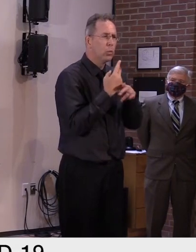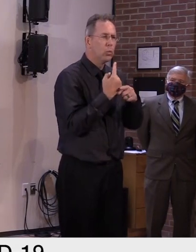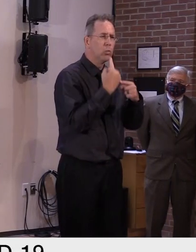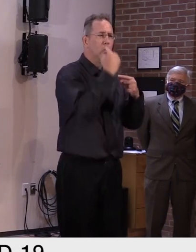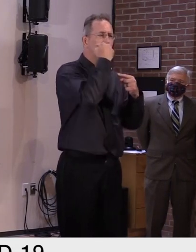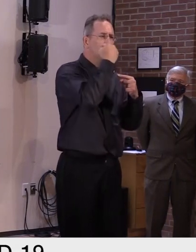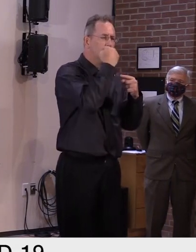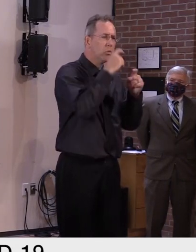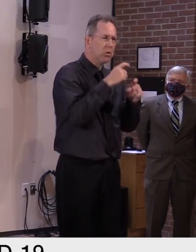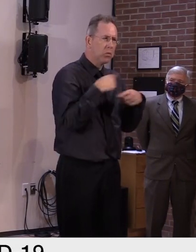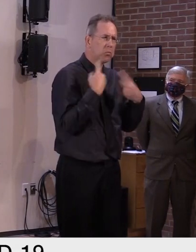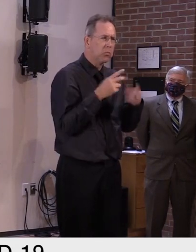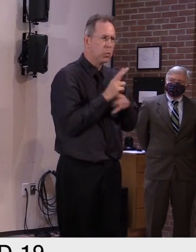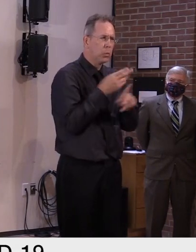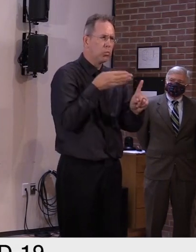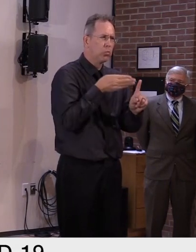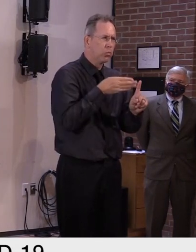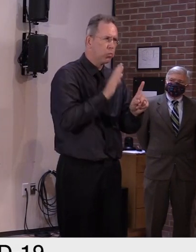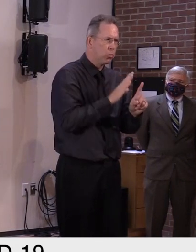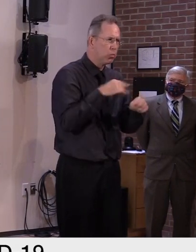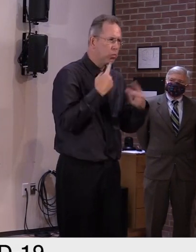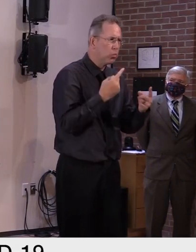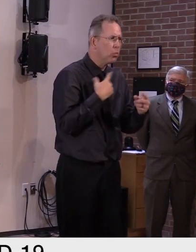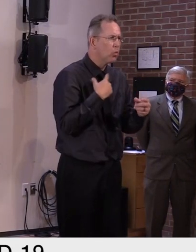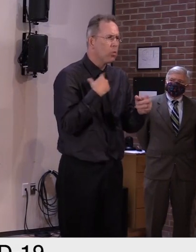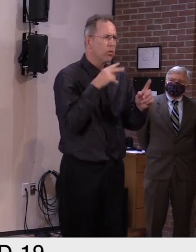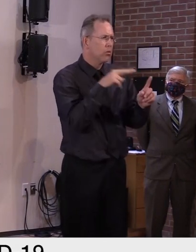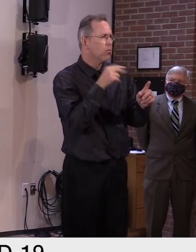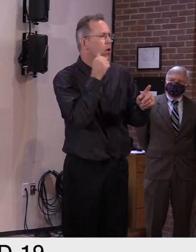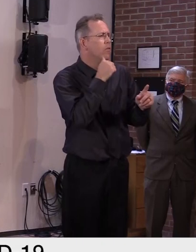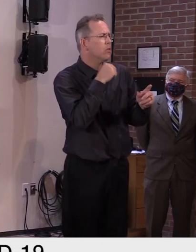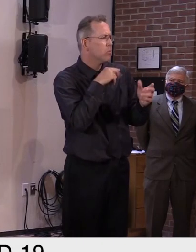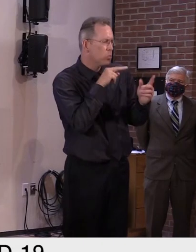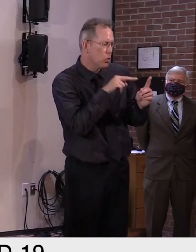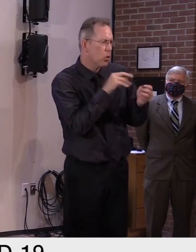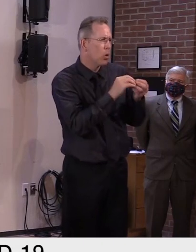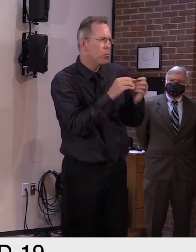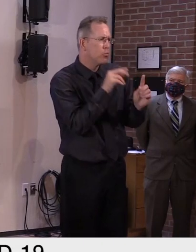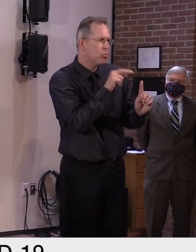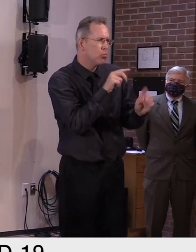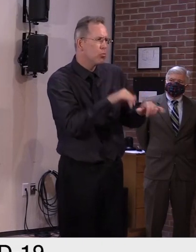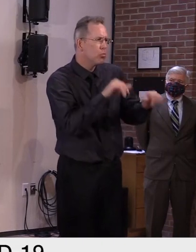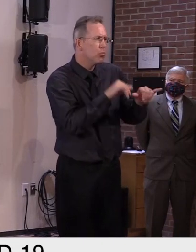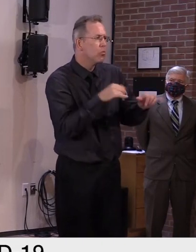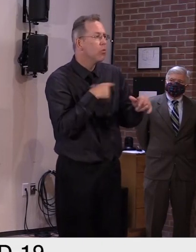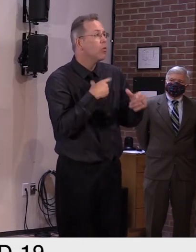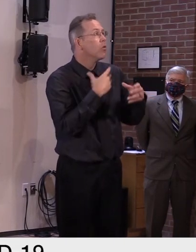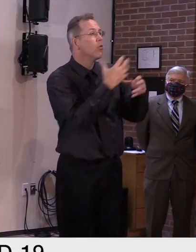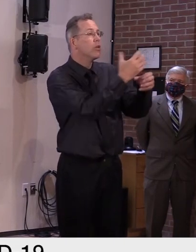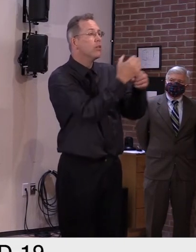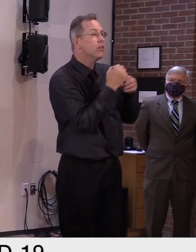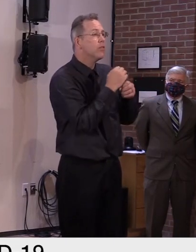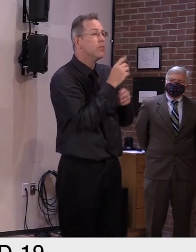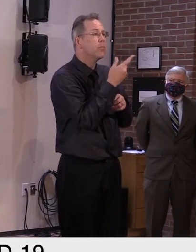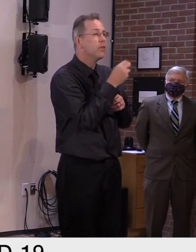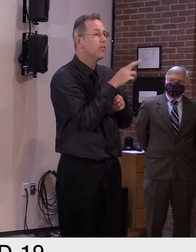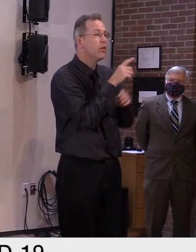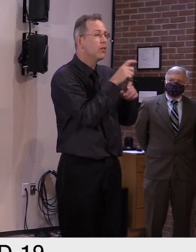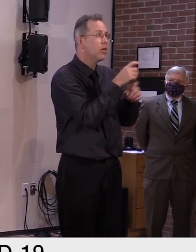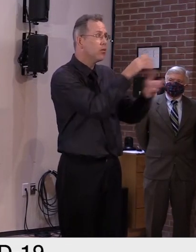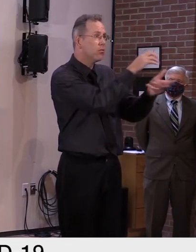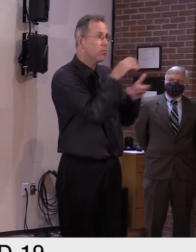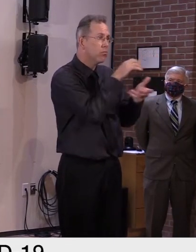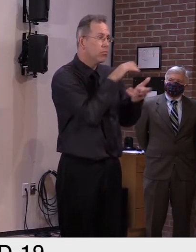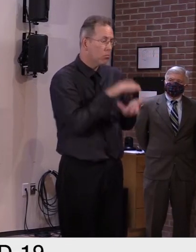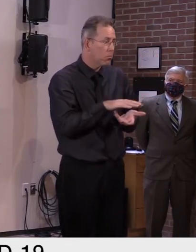I monitor this on a weekly basis, and every single week we're building our inventory. We're in better shape than we have